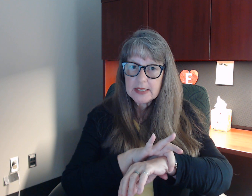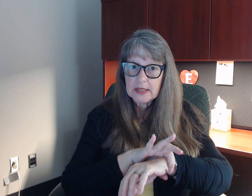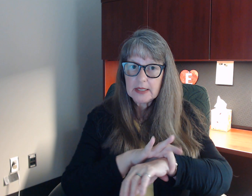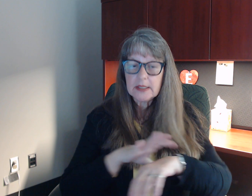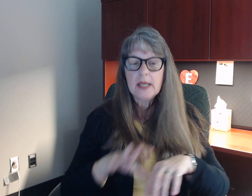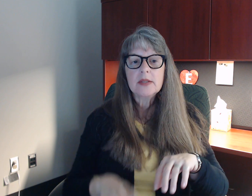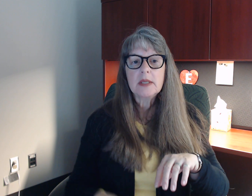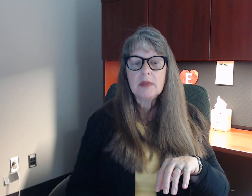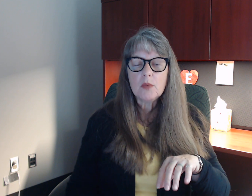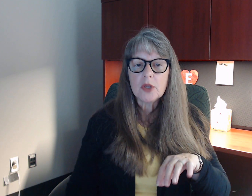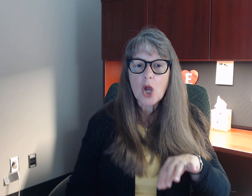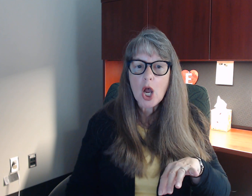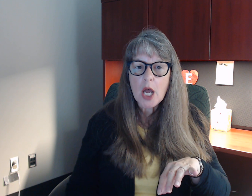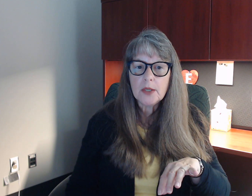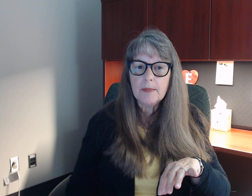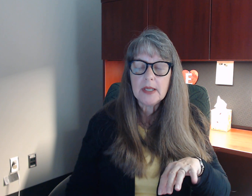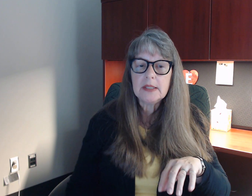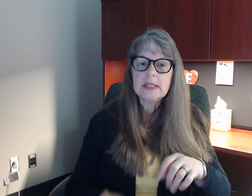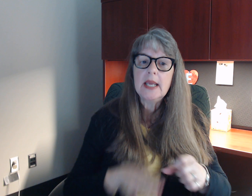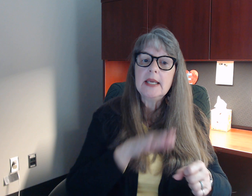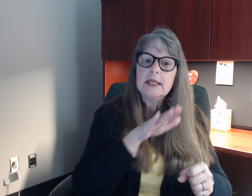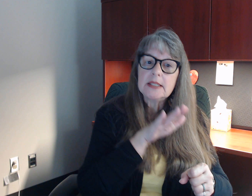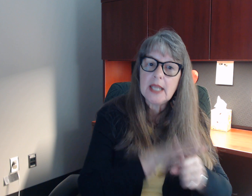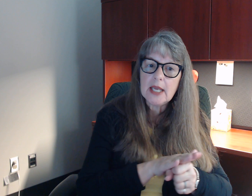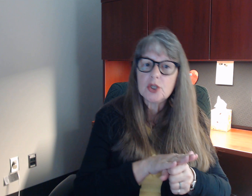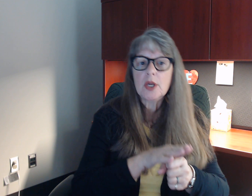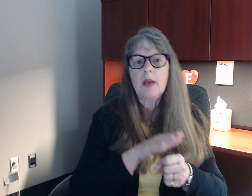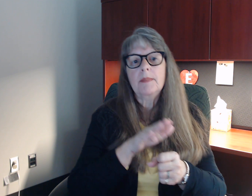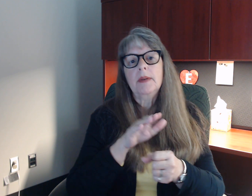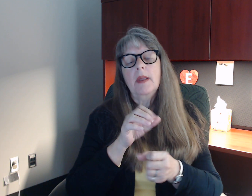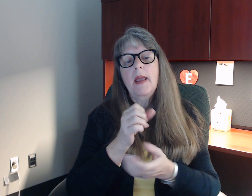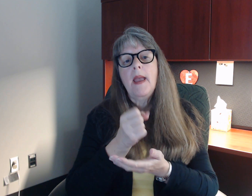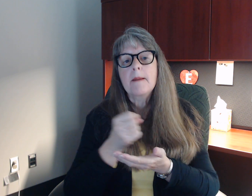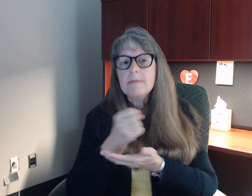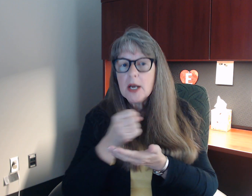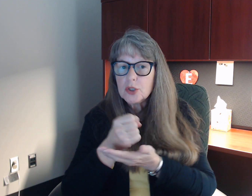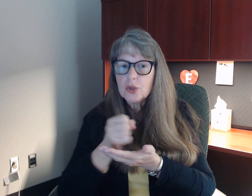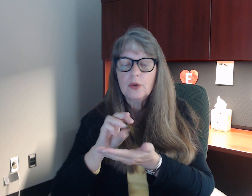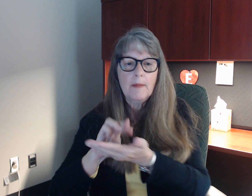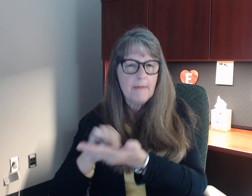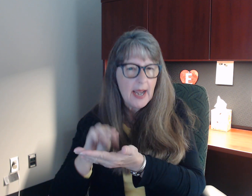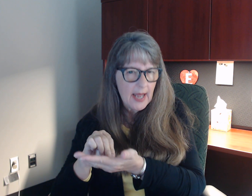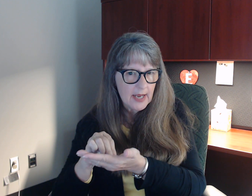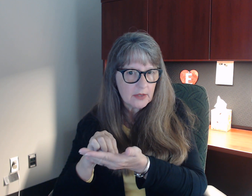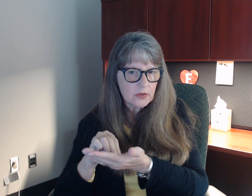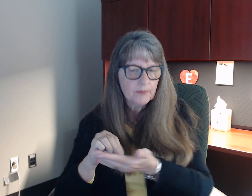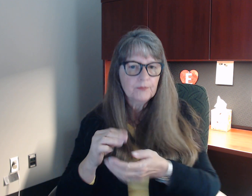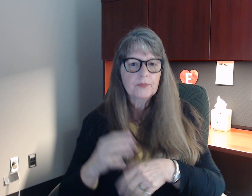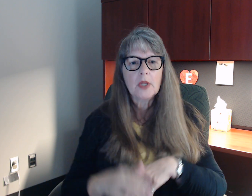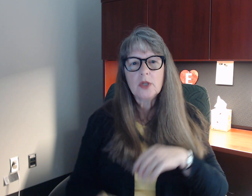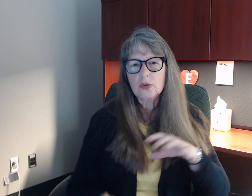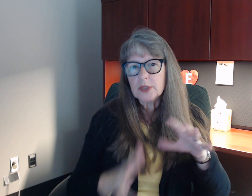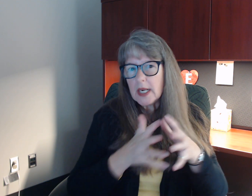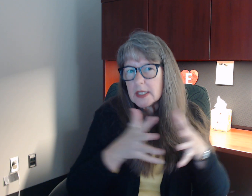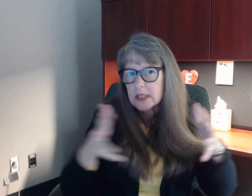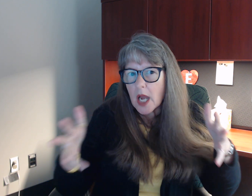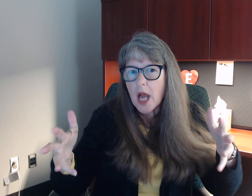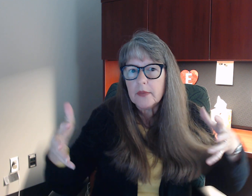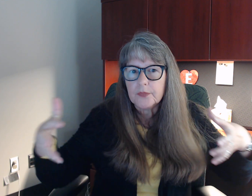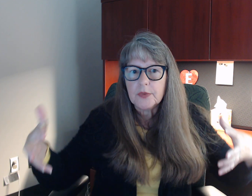bracelet. Same thing with condiments. It's ketchup and mustard and mayonnaise. You understand,